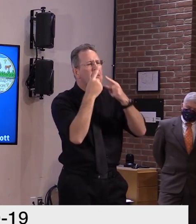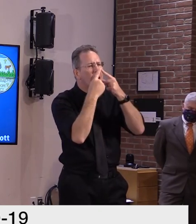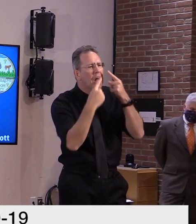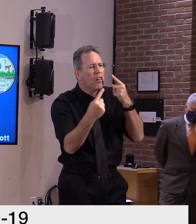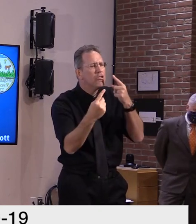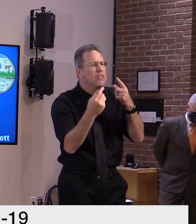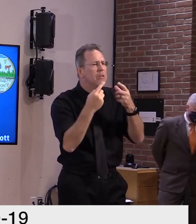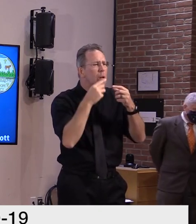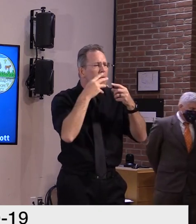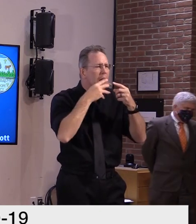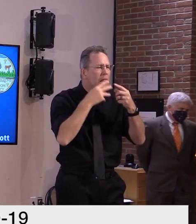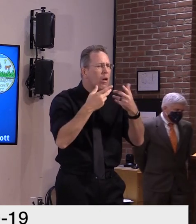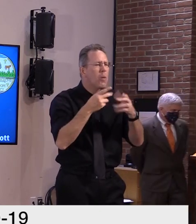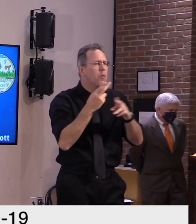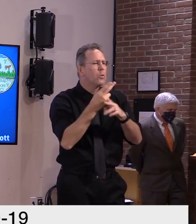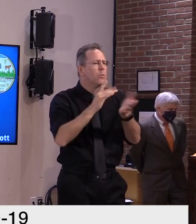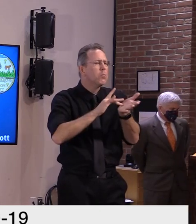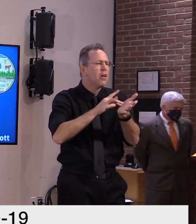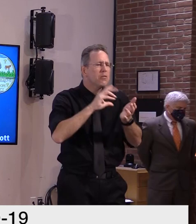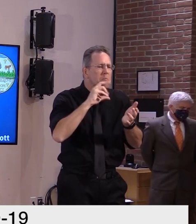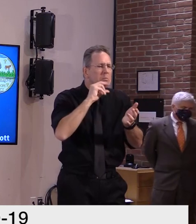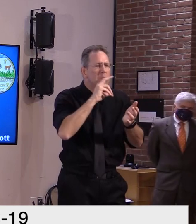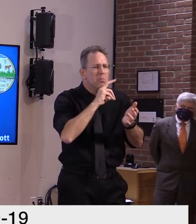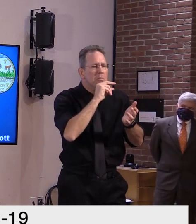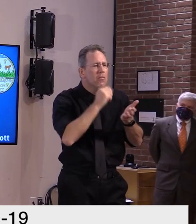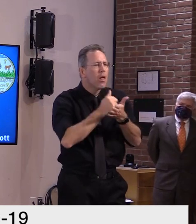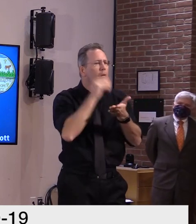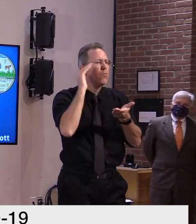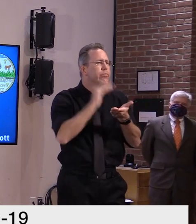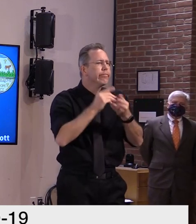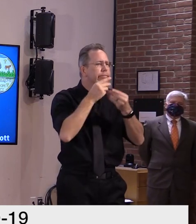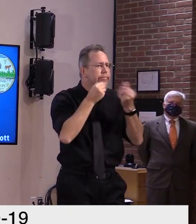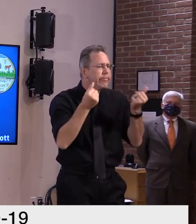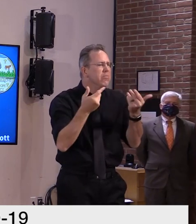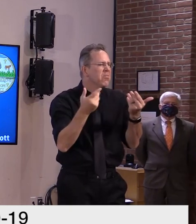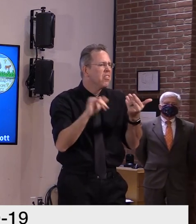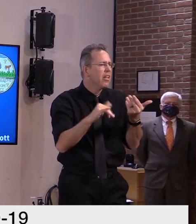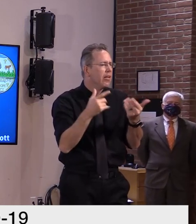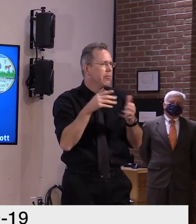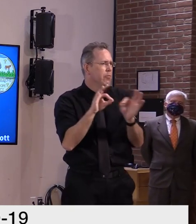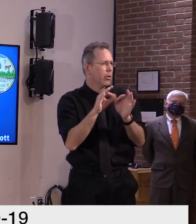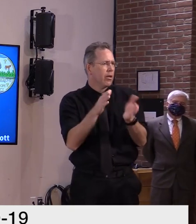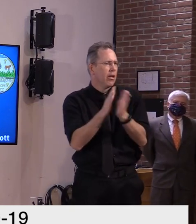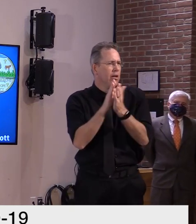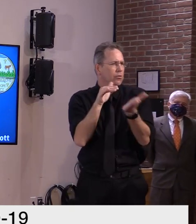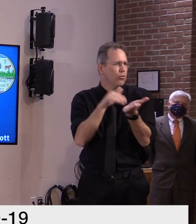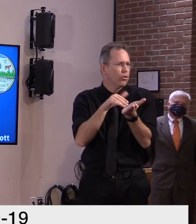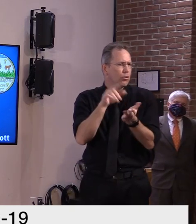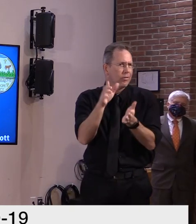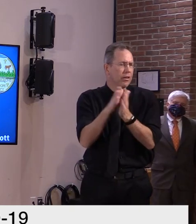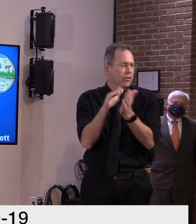but I would just seek the appropriate guidance for that.